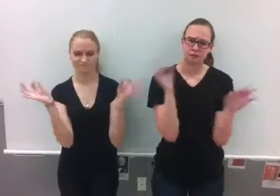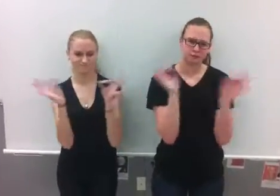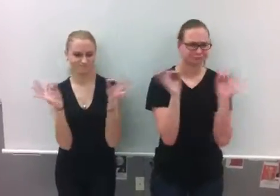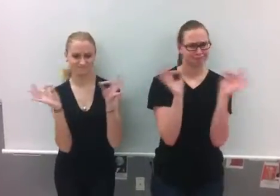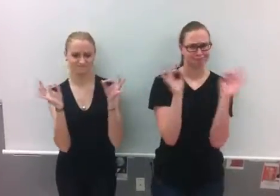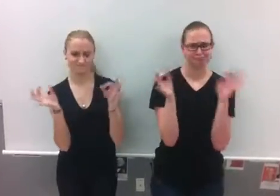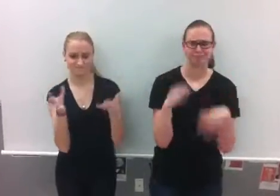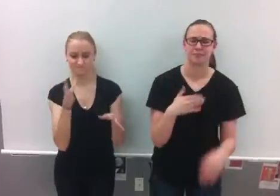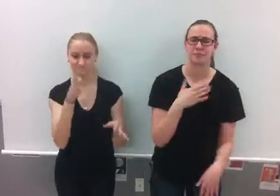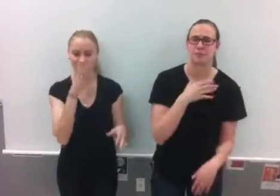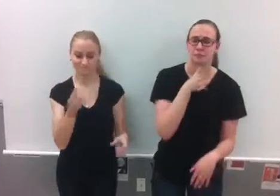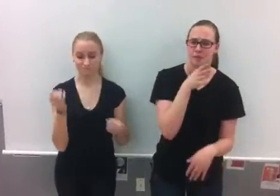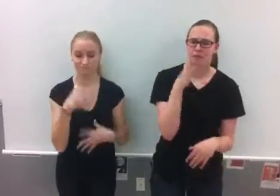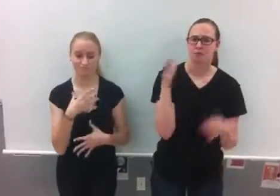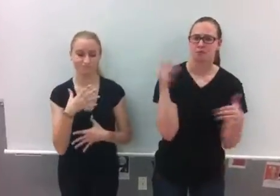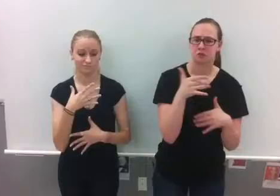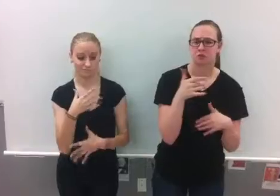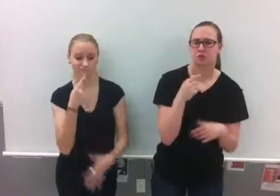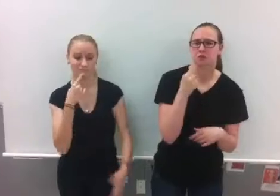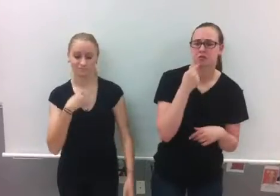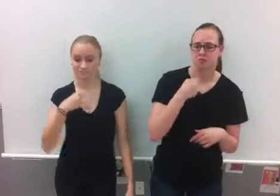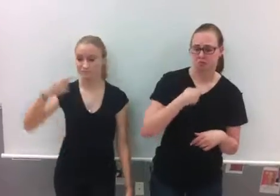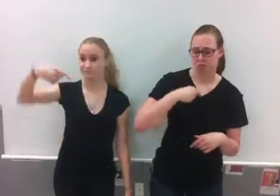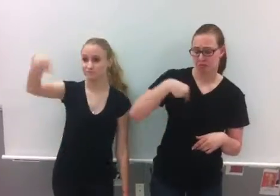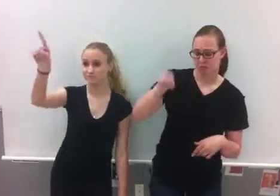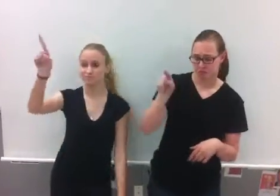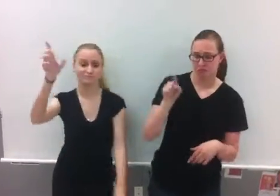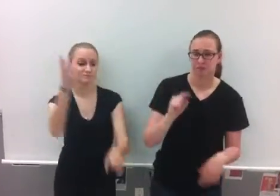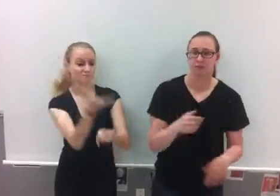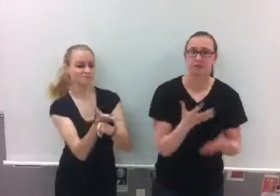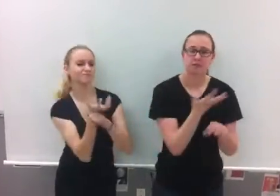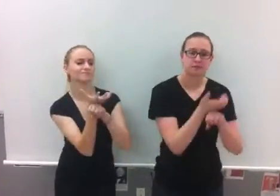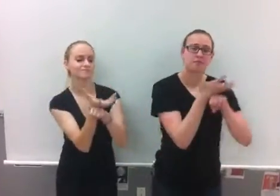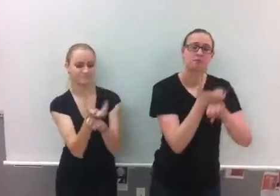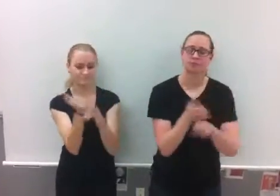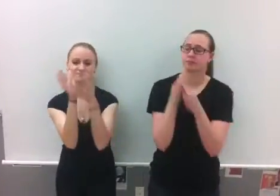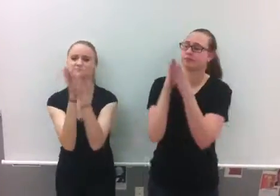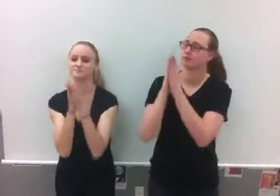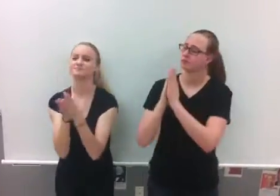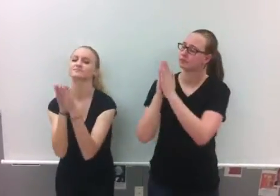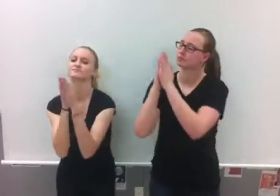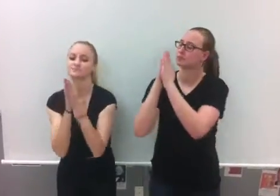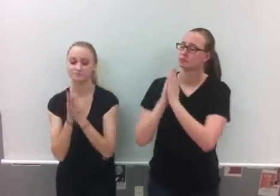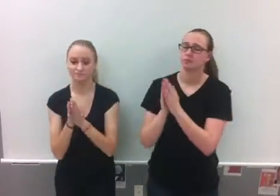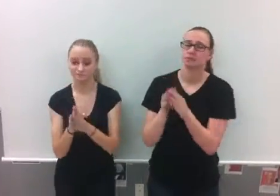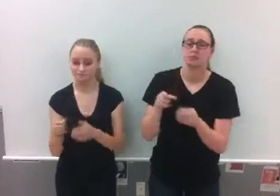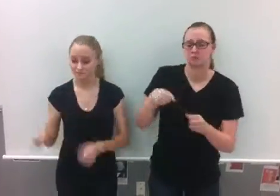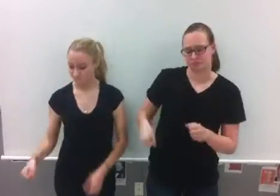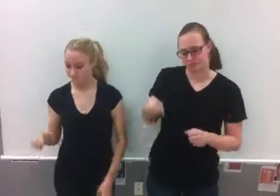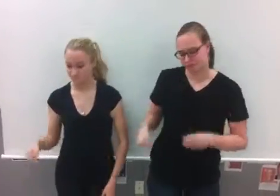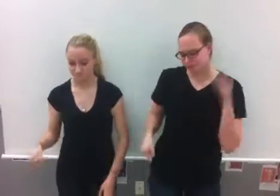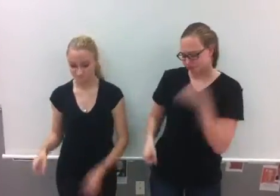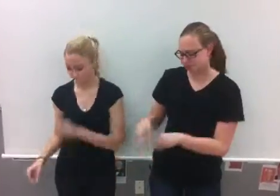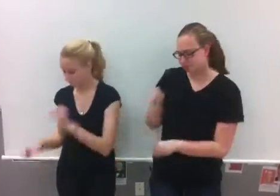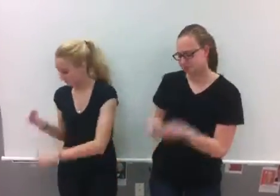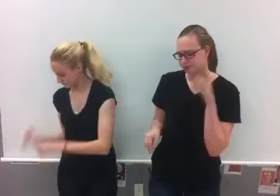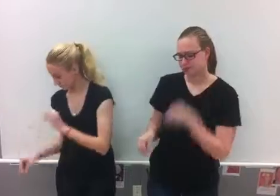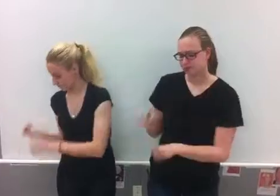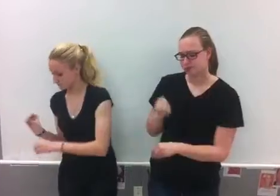and my mom got scared and said, did move with your auntie and uncle in Bel Air? I begged them pleaded with her day after day, but she packed my suitcase and sent me